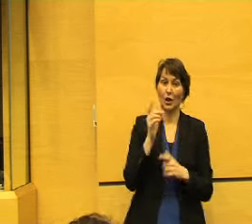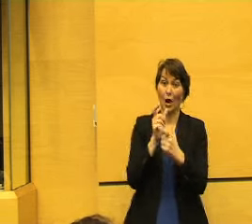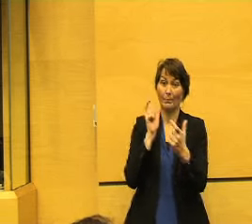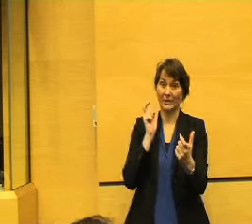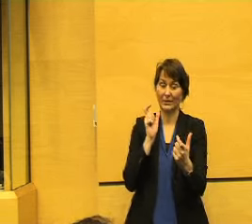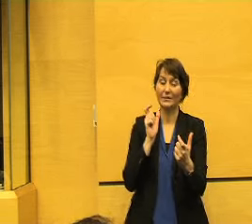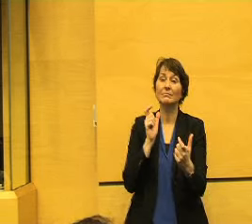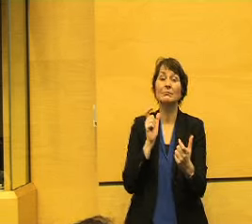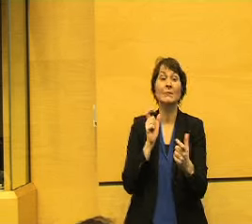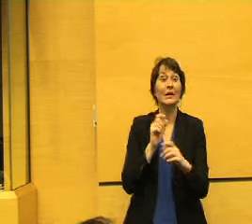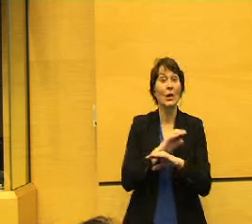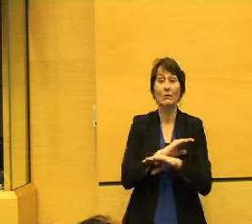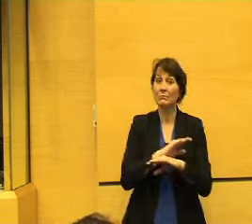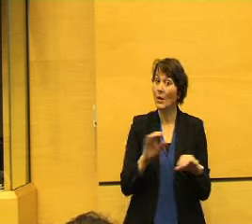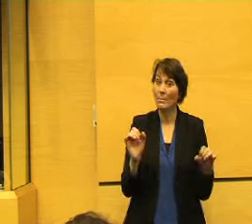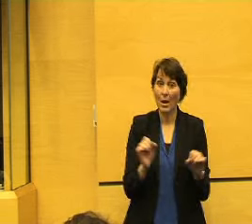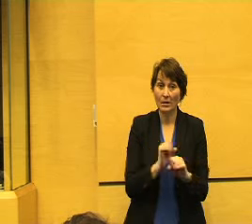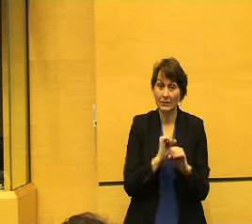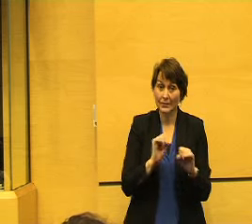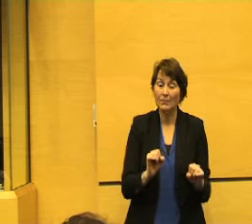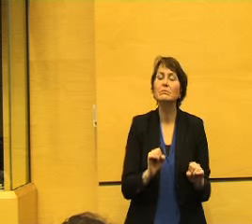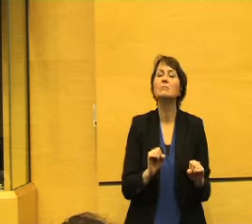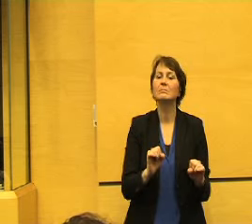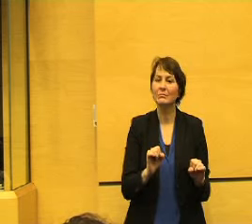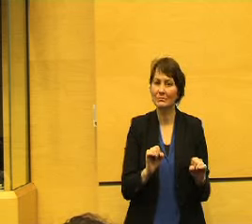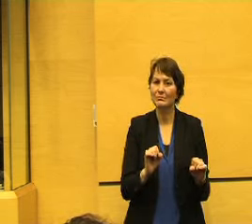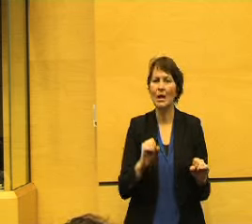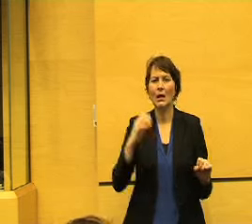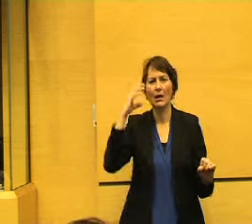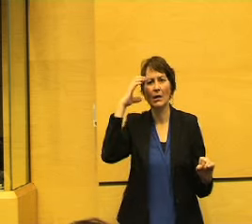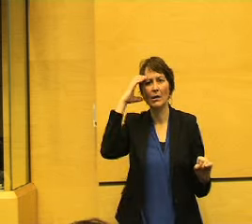not, what are the state party